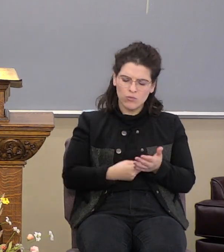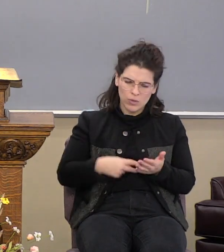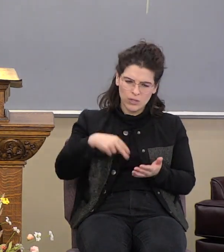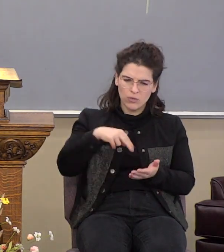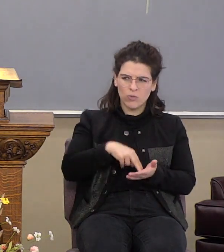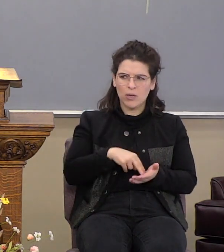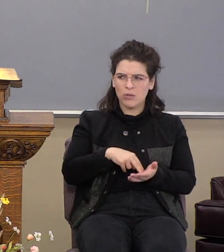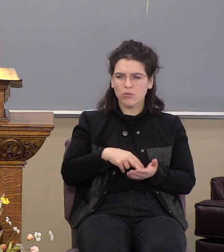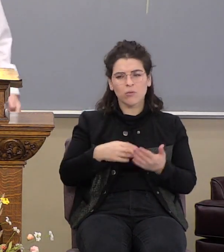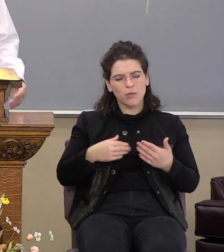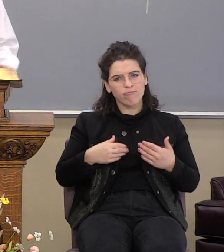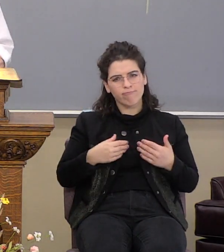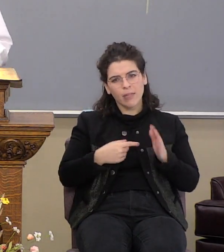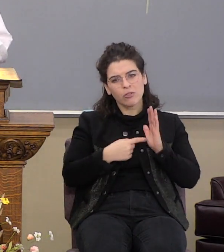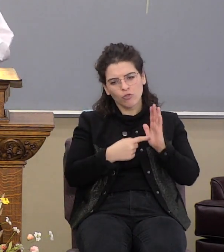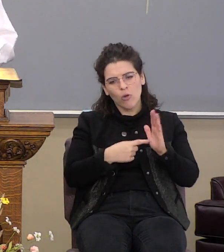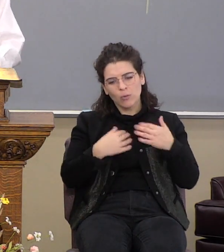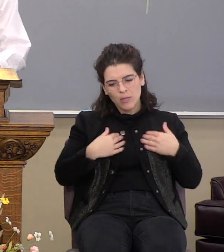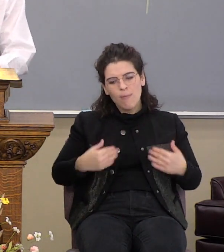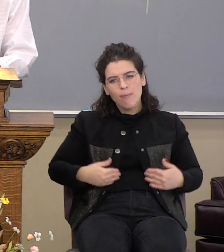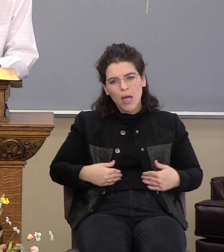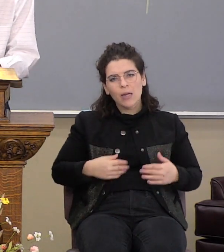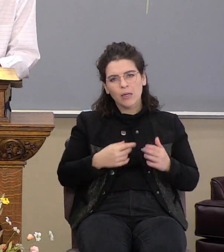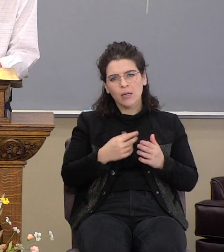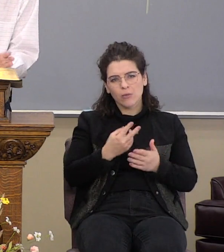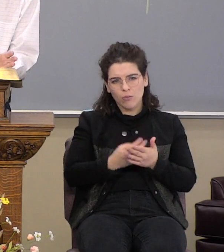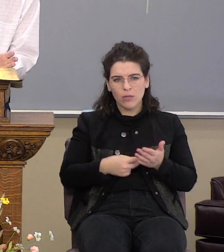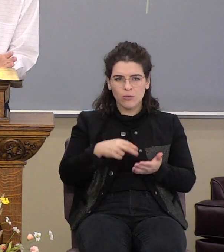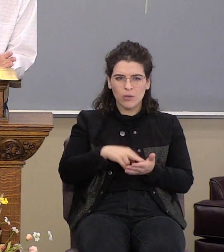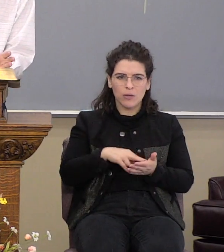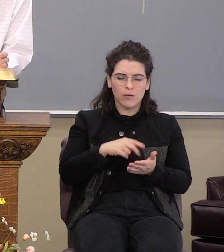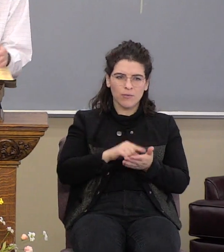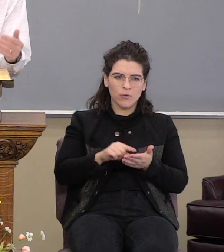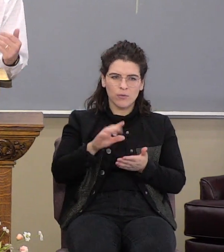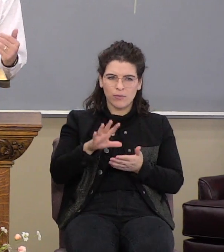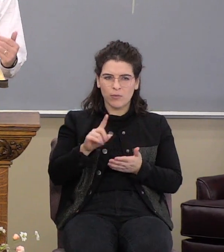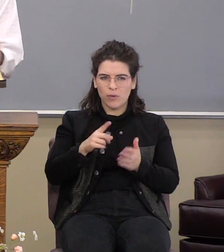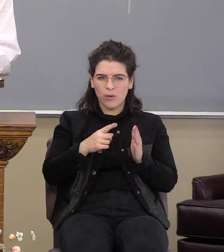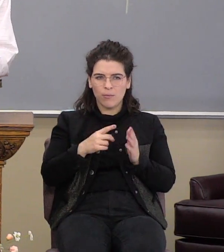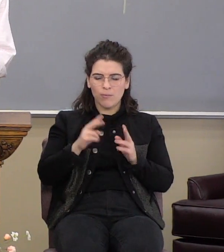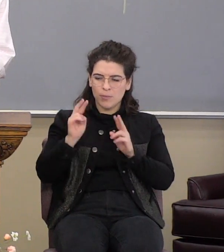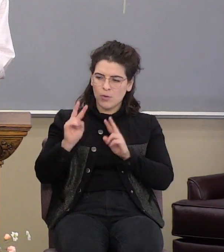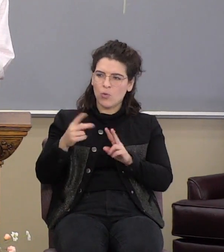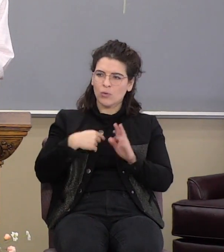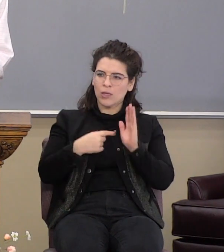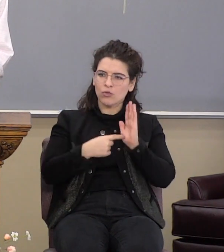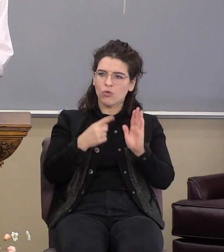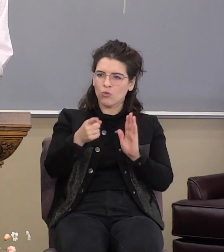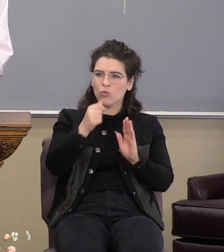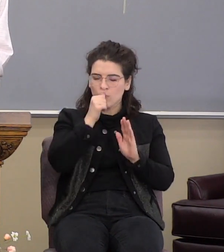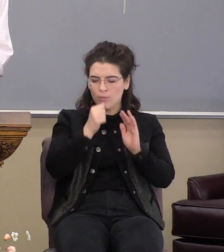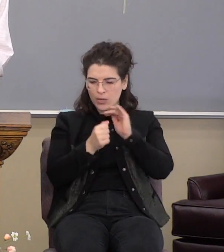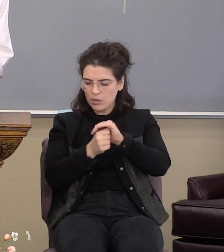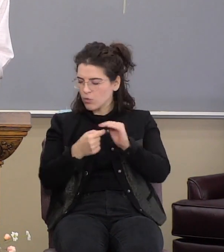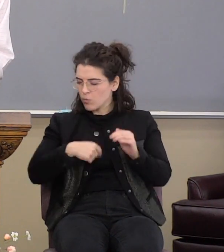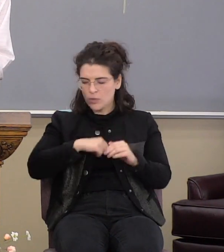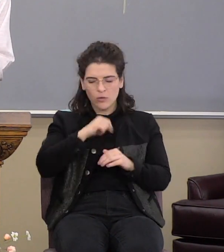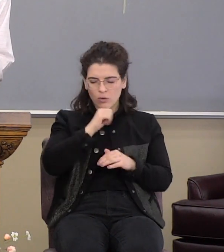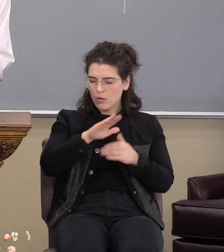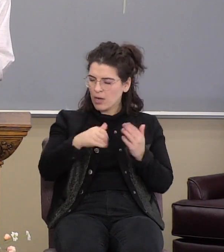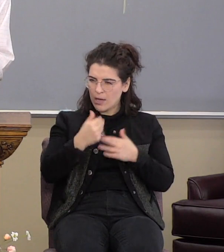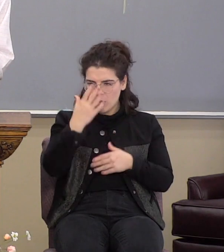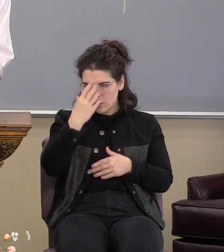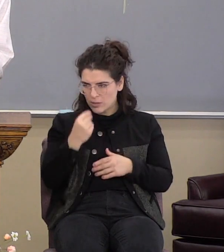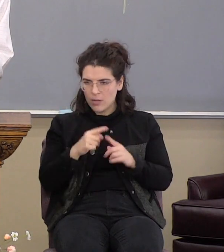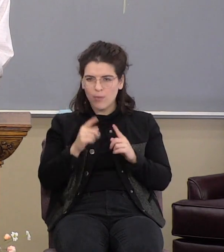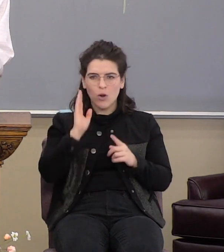and let's demonstrate it is a bodily resurrection. Verse 51, behold, I show you a mystery. We shall not all sleep, but we shall